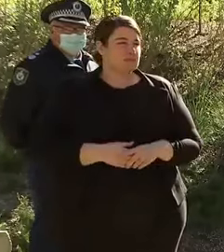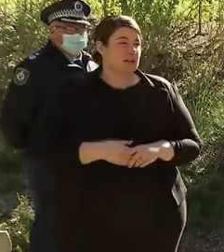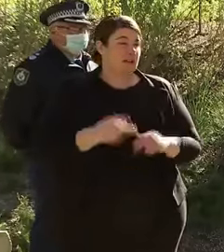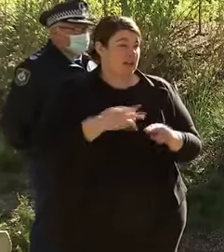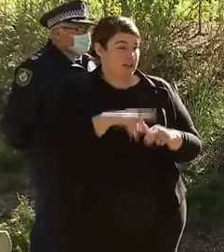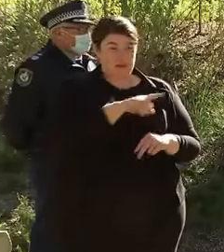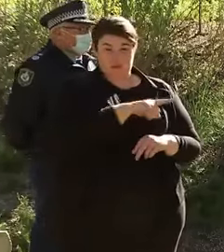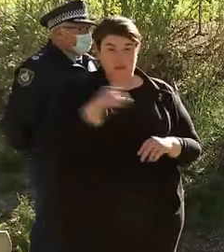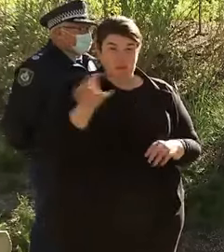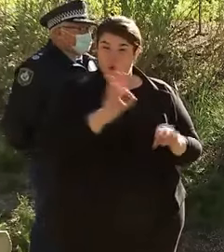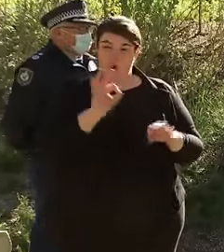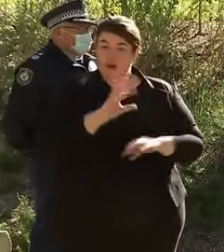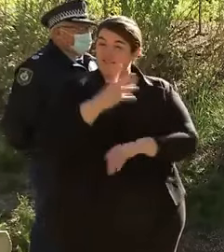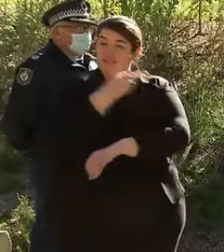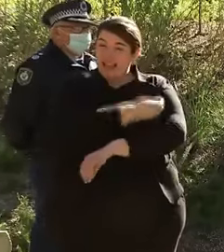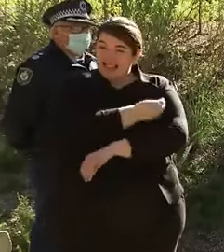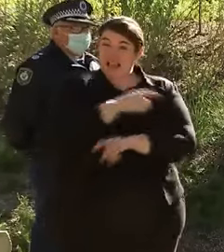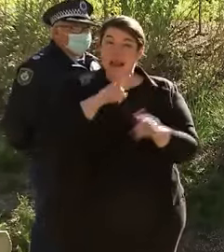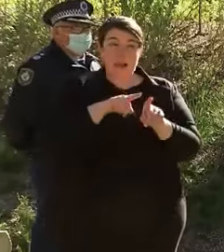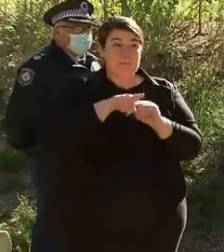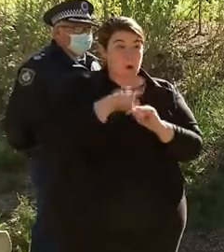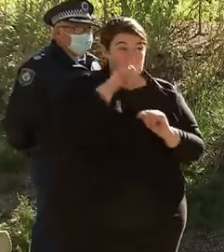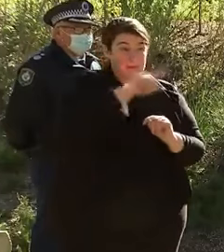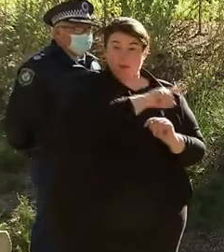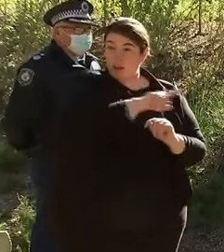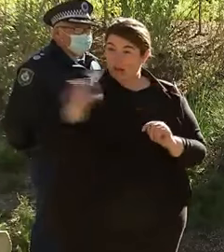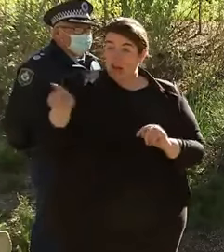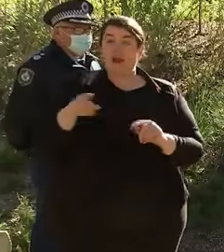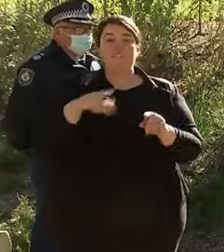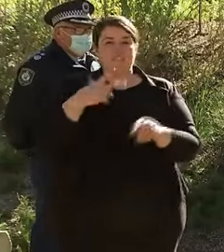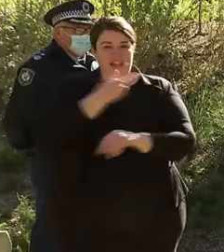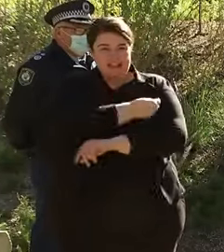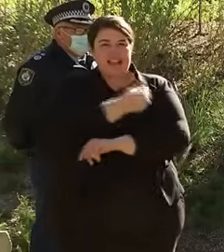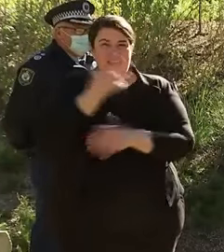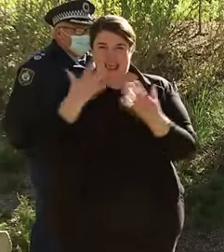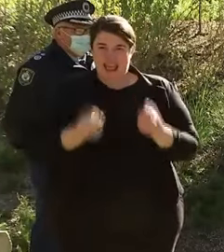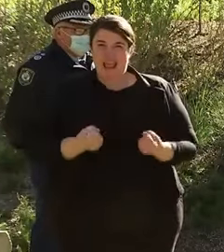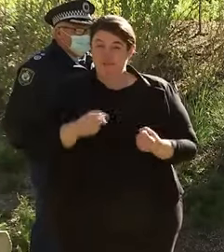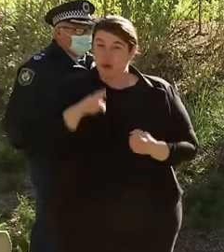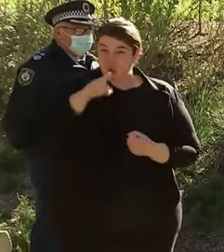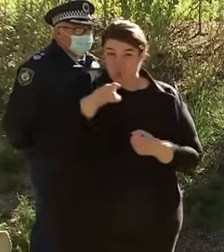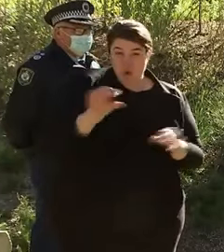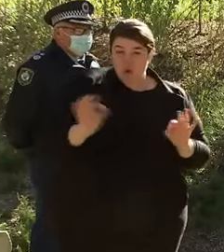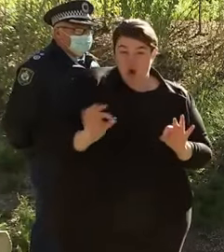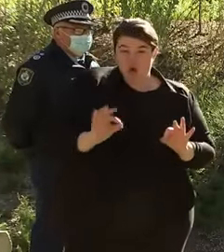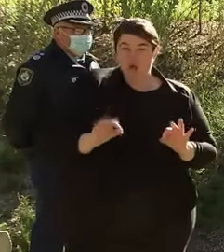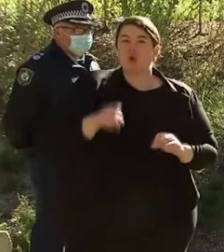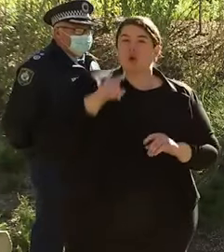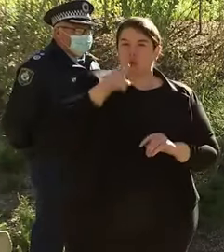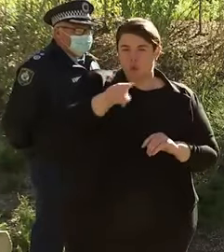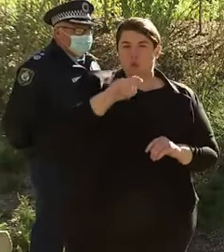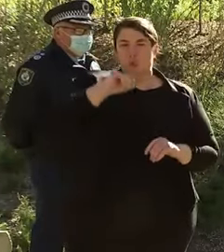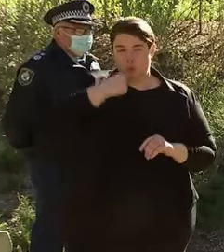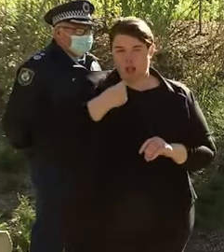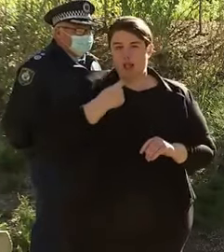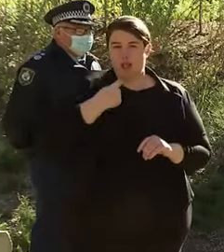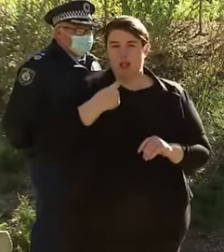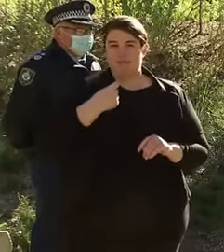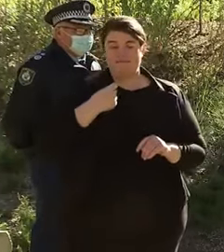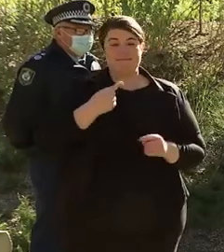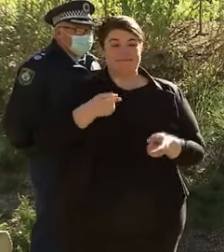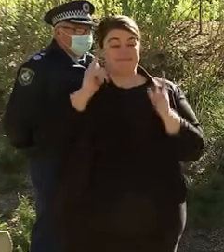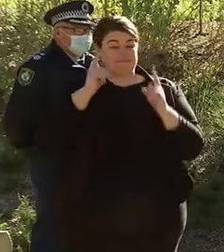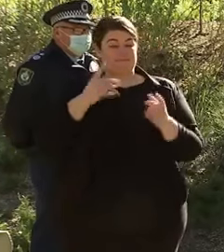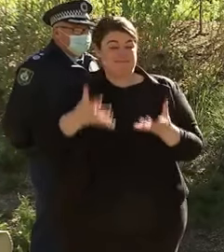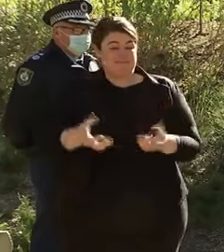not vaccinated and the vast majority of the population's vaccinated and moving around freely, that you will be obviously in danger